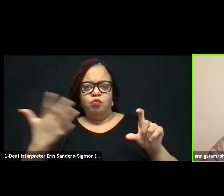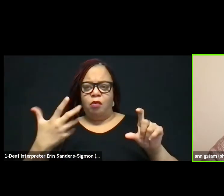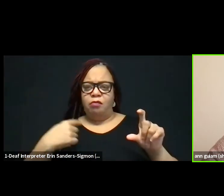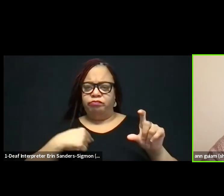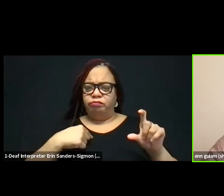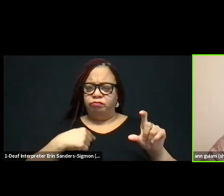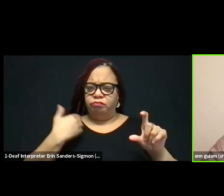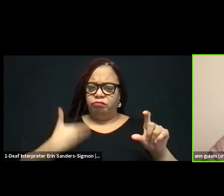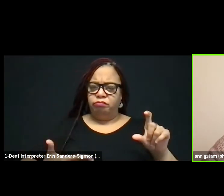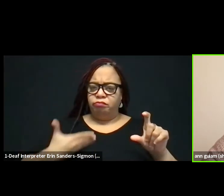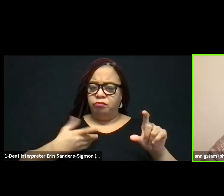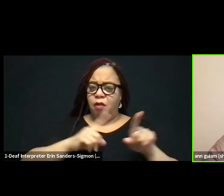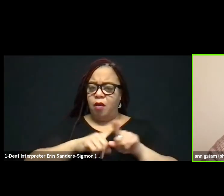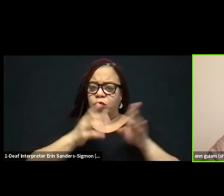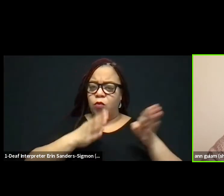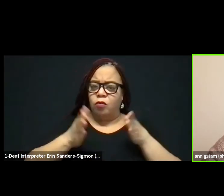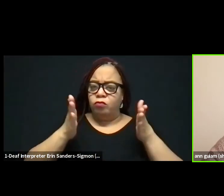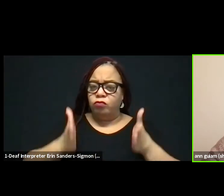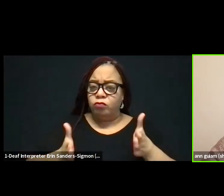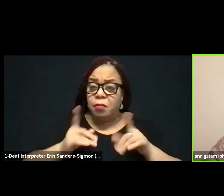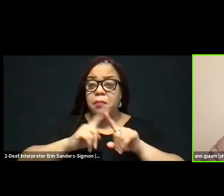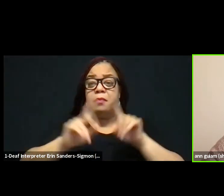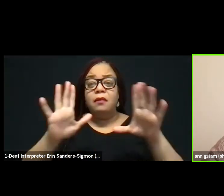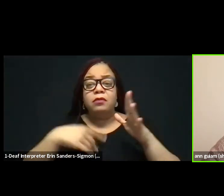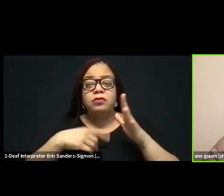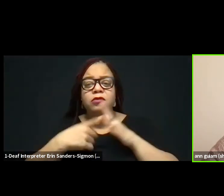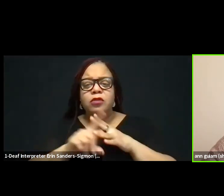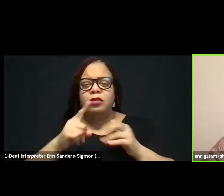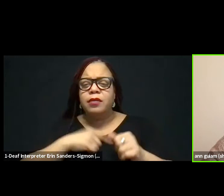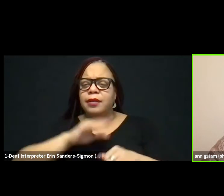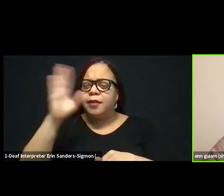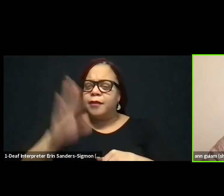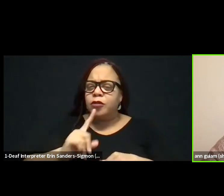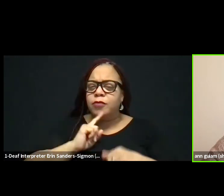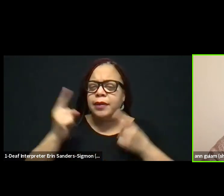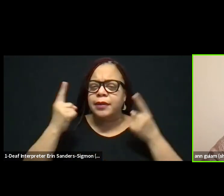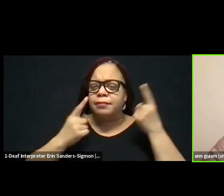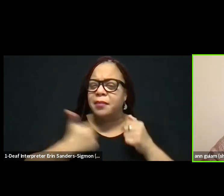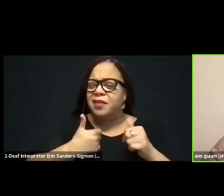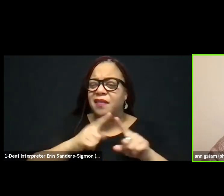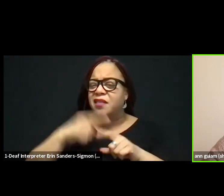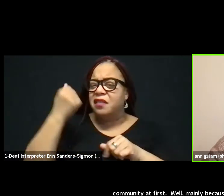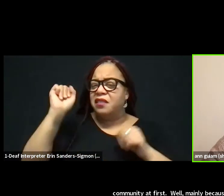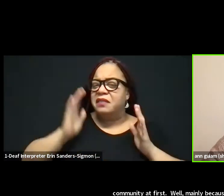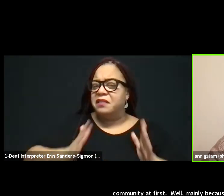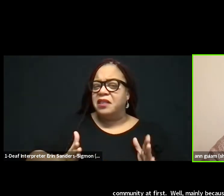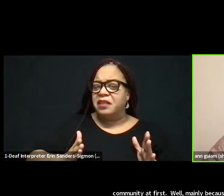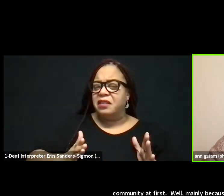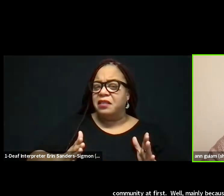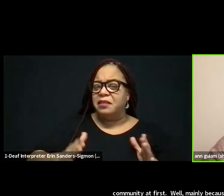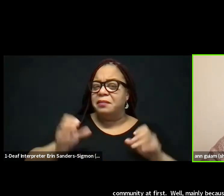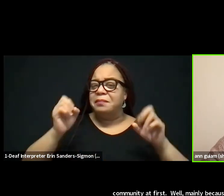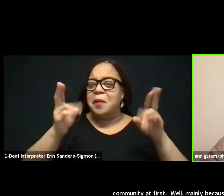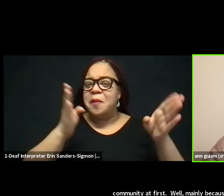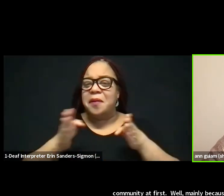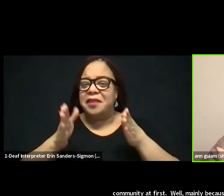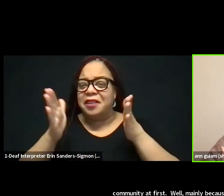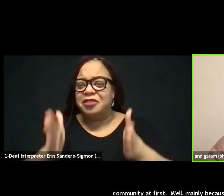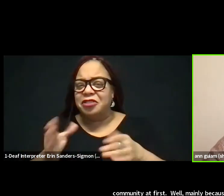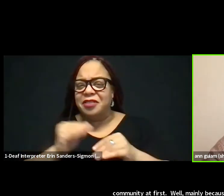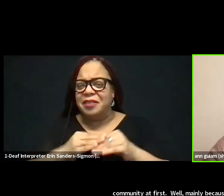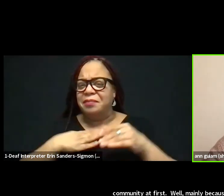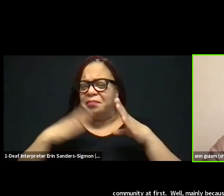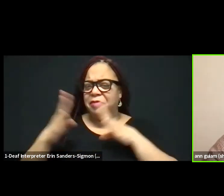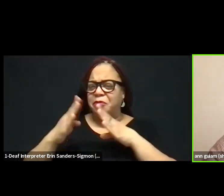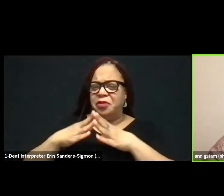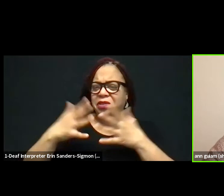first. Well, mainly because like I didn't feel the need to name all that in order to do the work that I